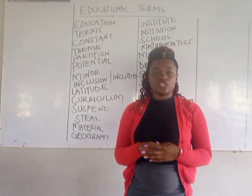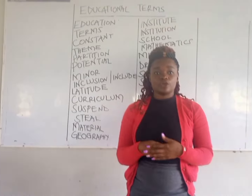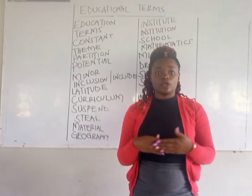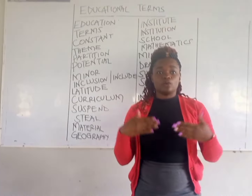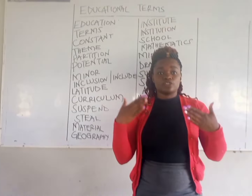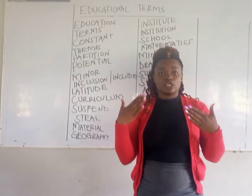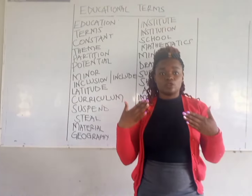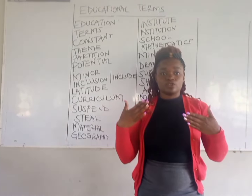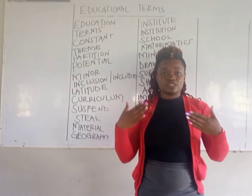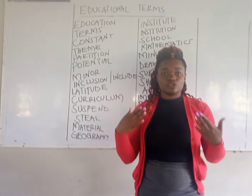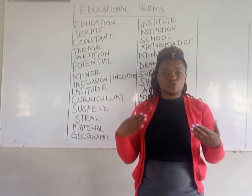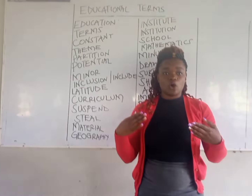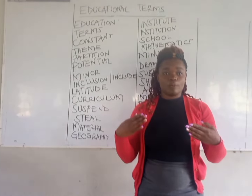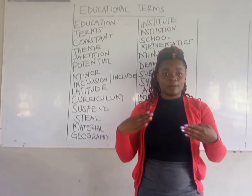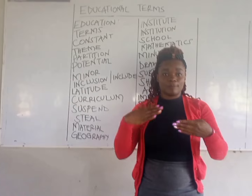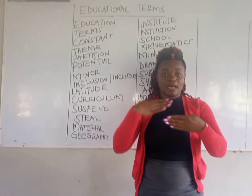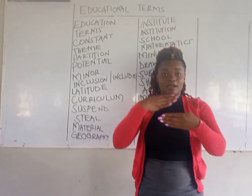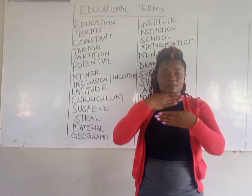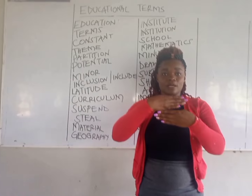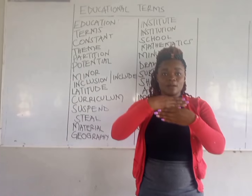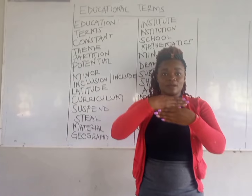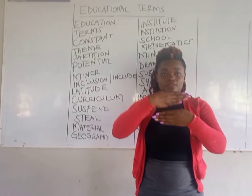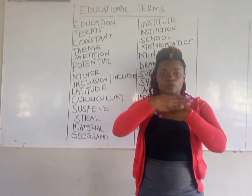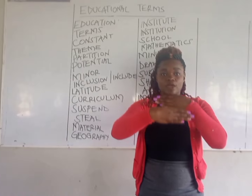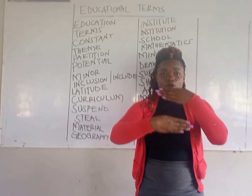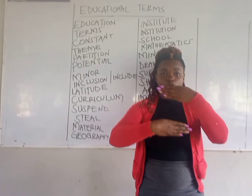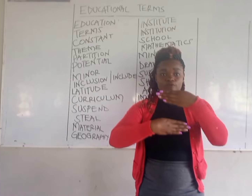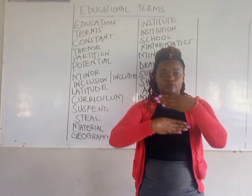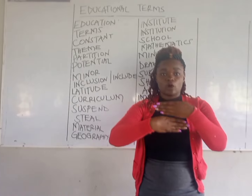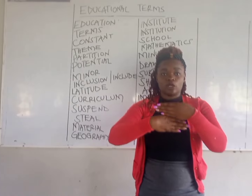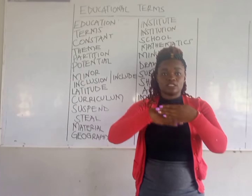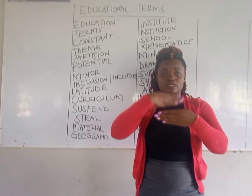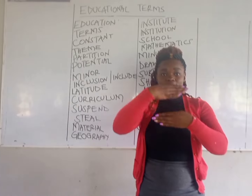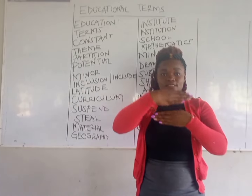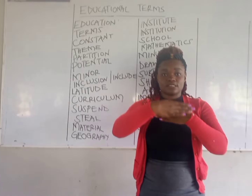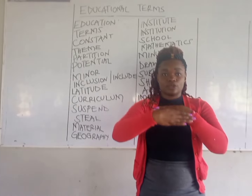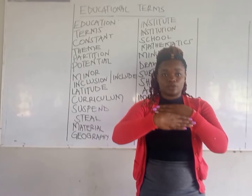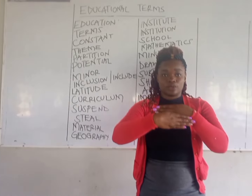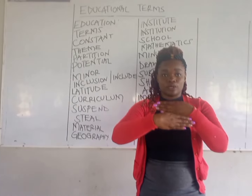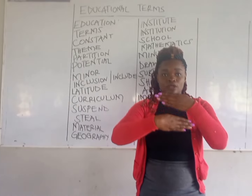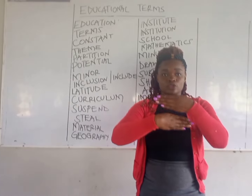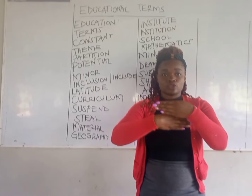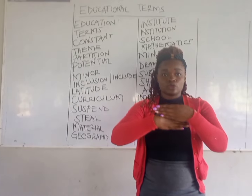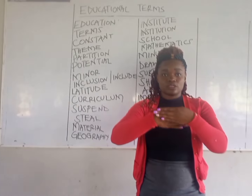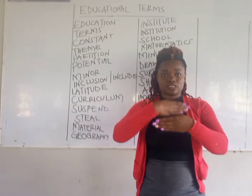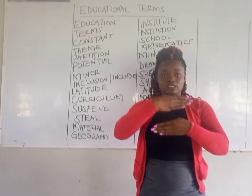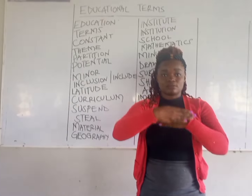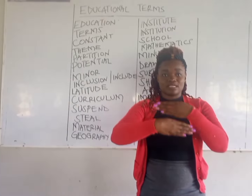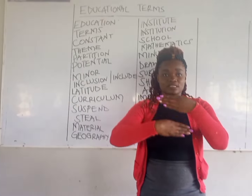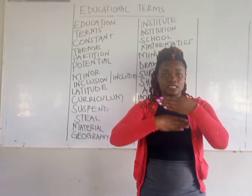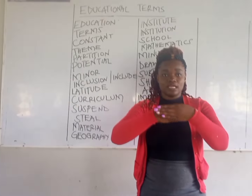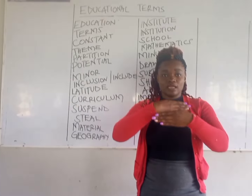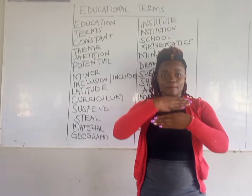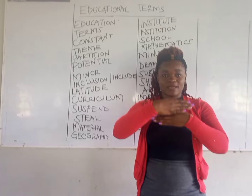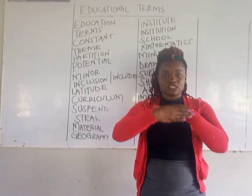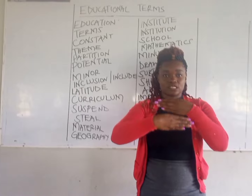Material, we shall use the two open palms. But the way we fold the material. So this is